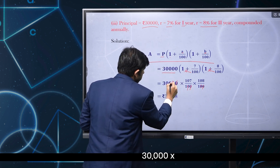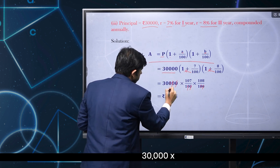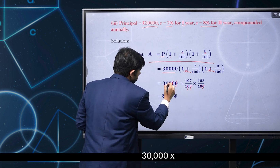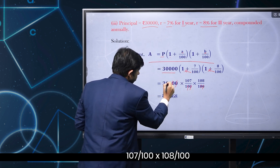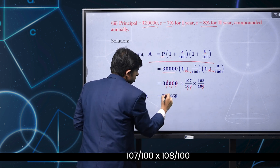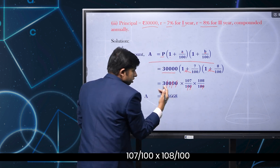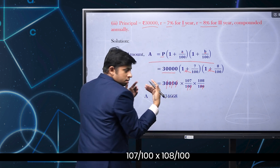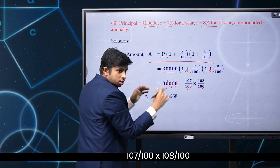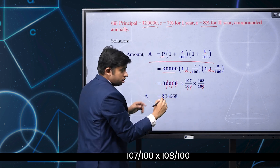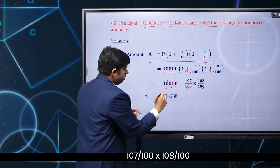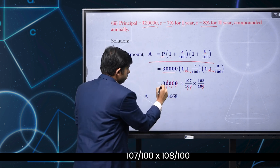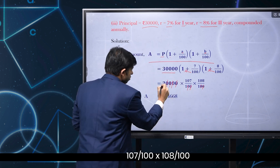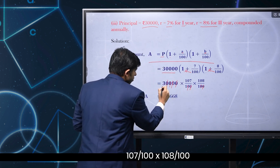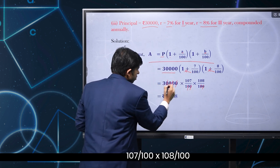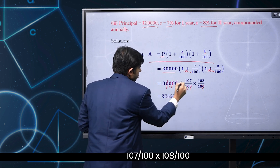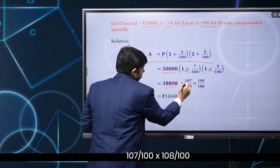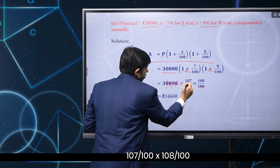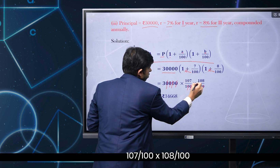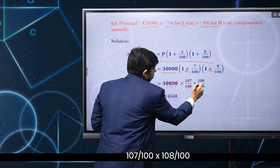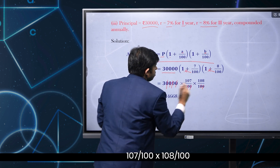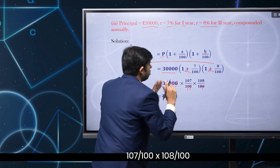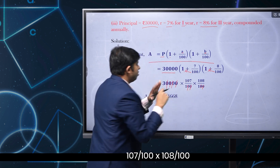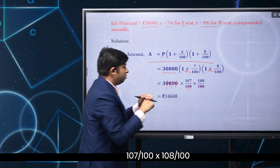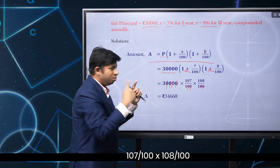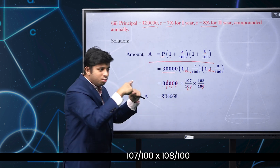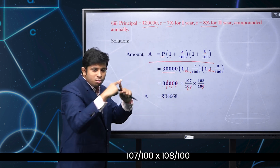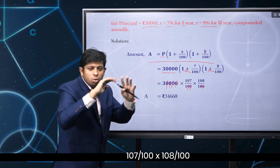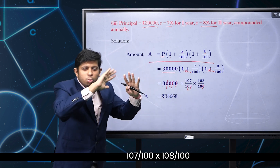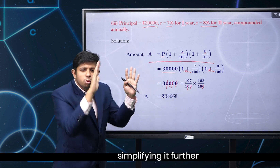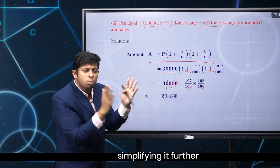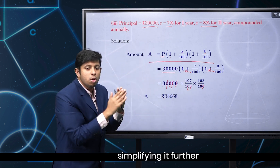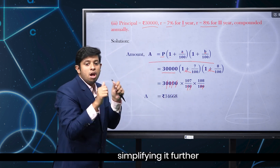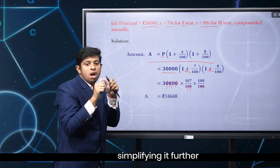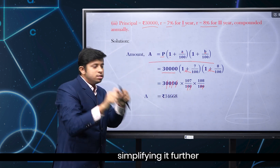$30,000 into 107 by 100 into 108 by 100. Simplifying it further,